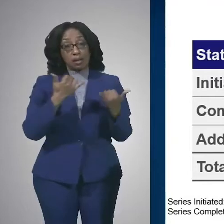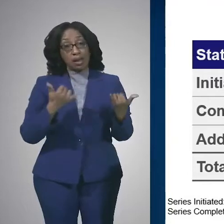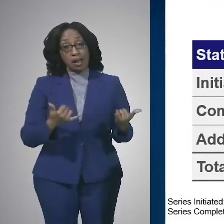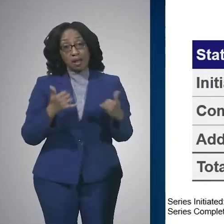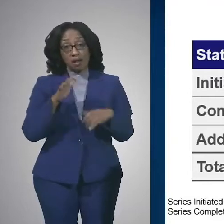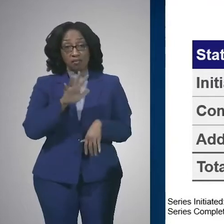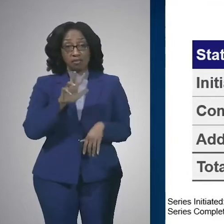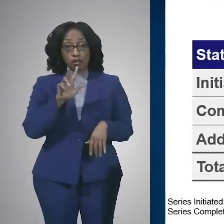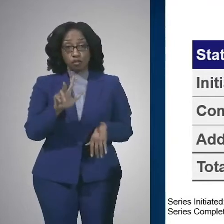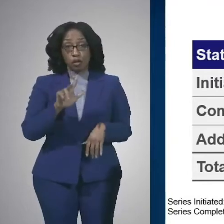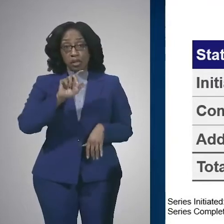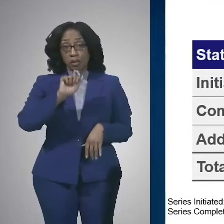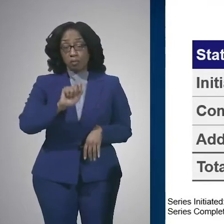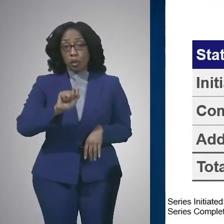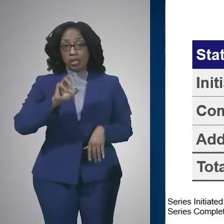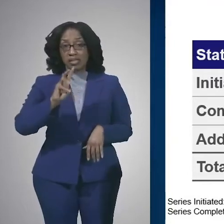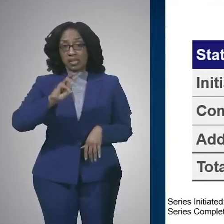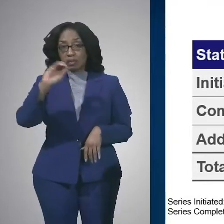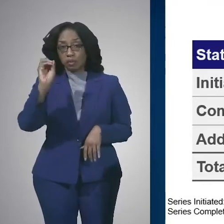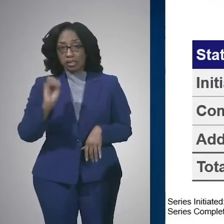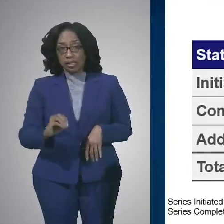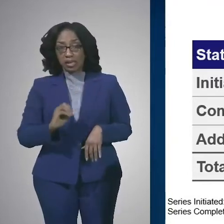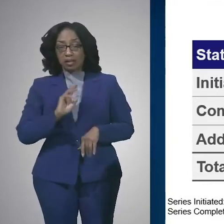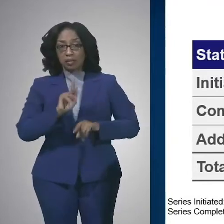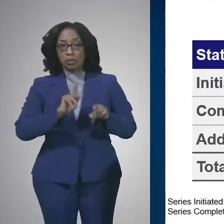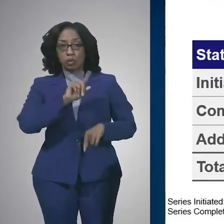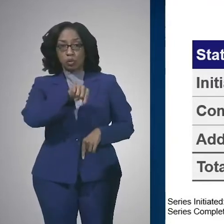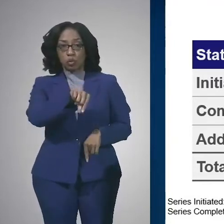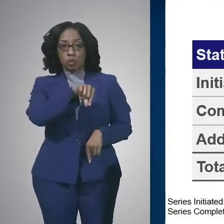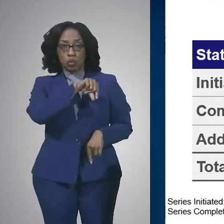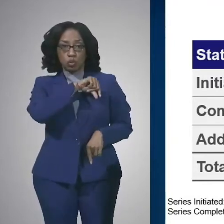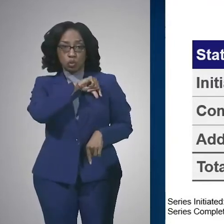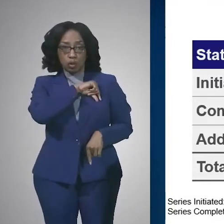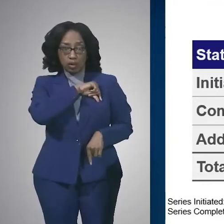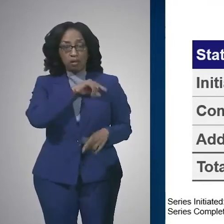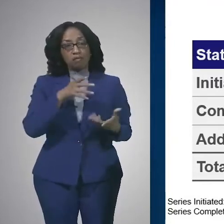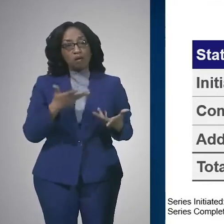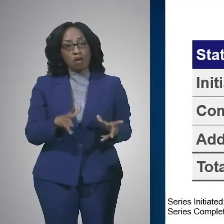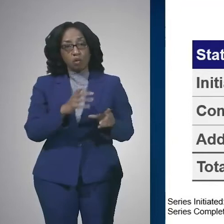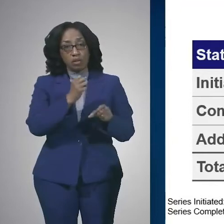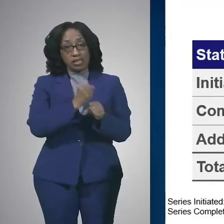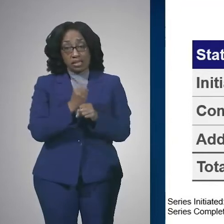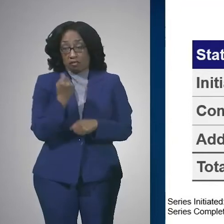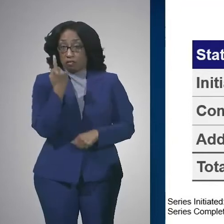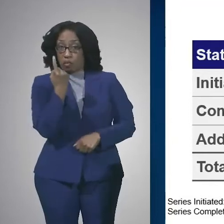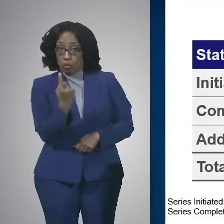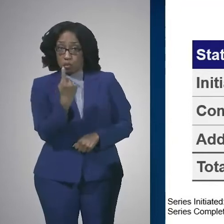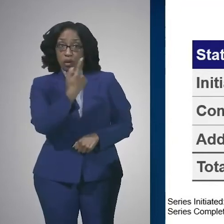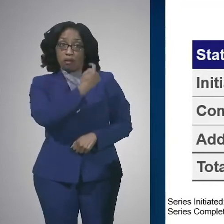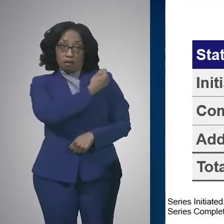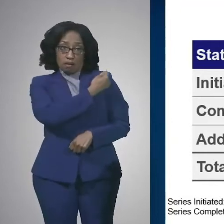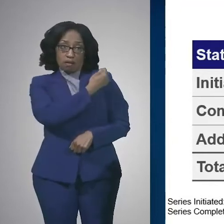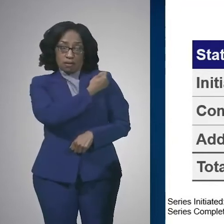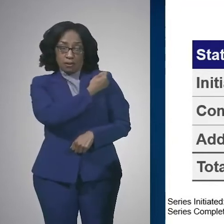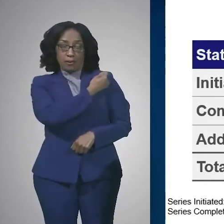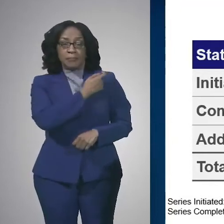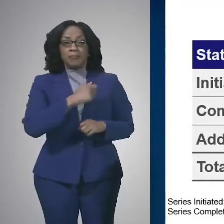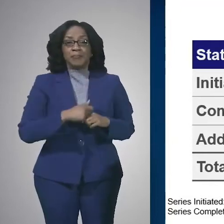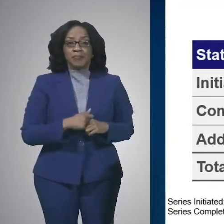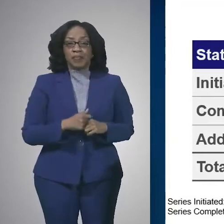currently 53.6% of the eligible population has received at least one dose of